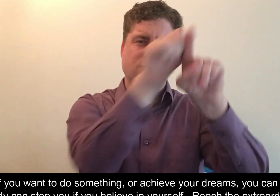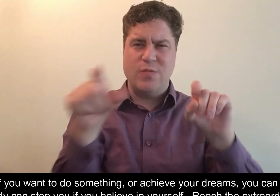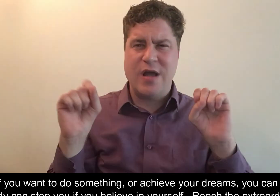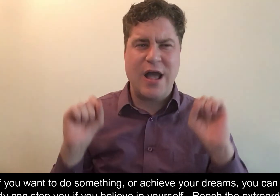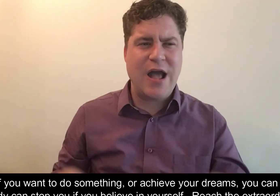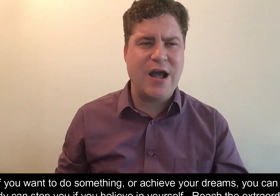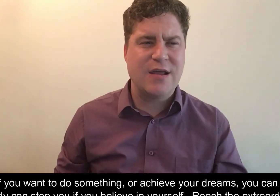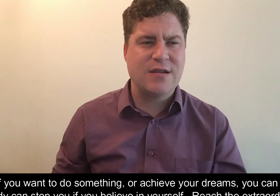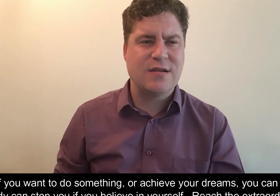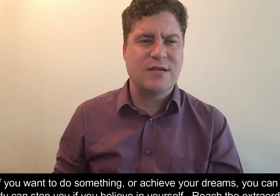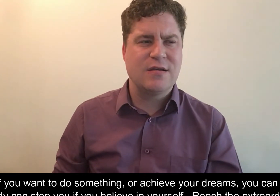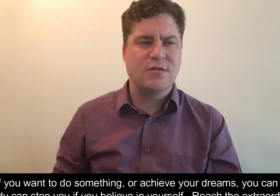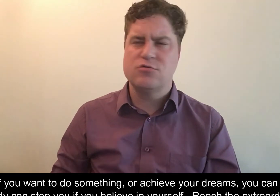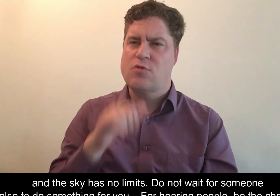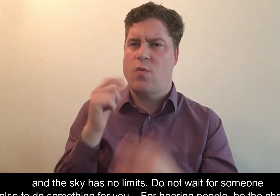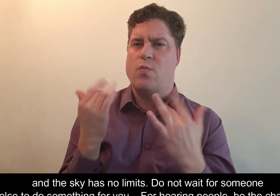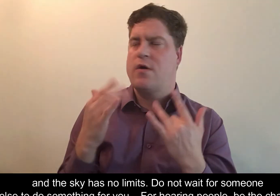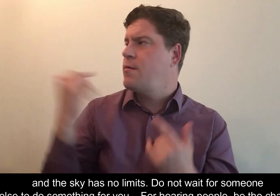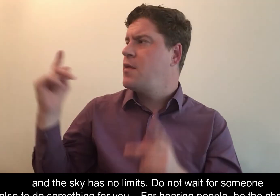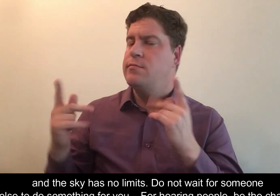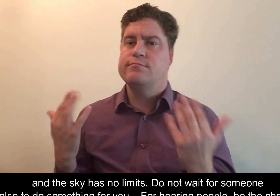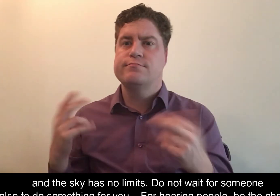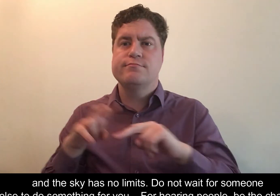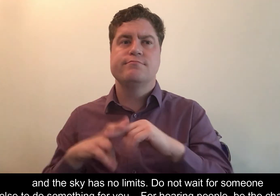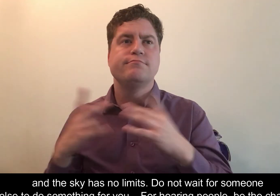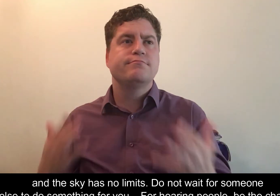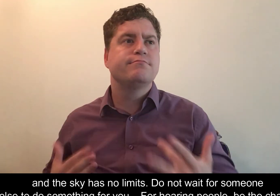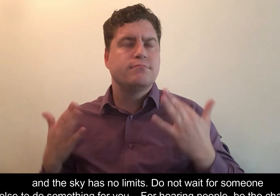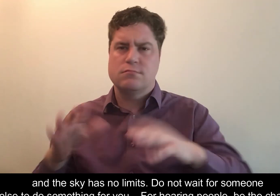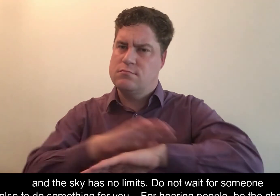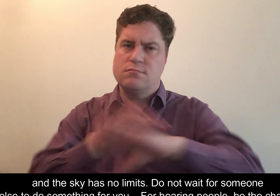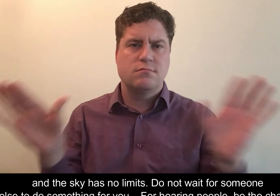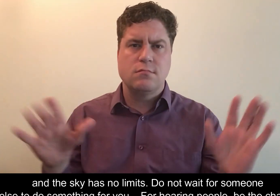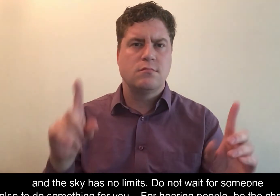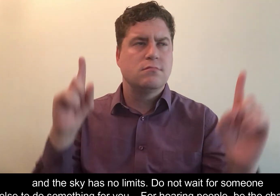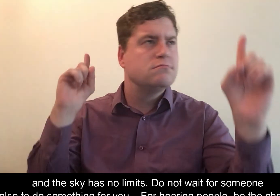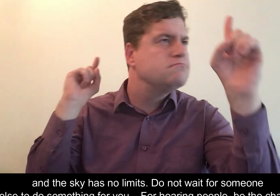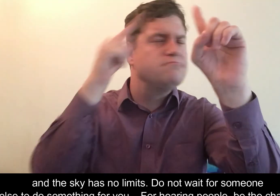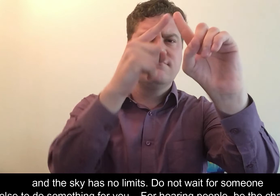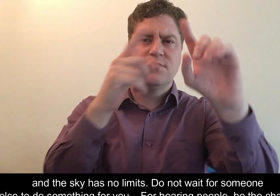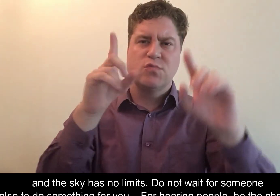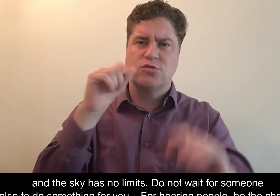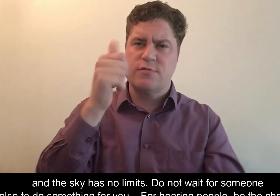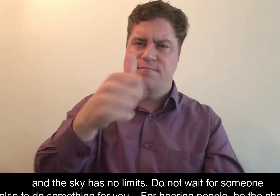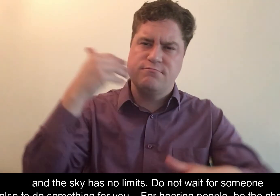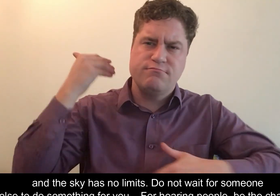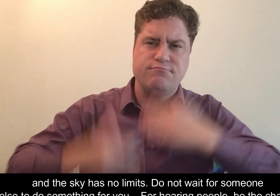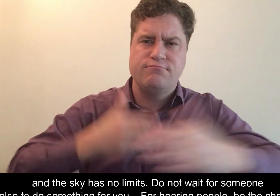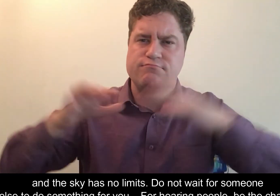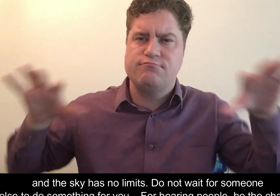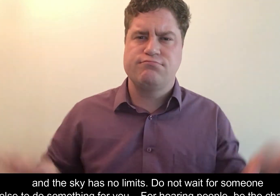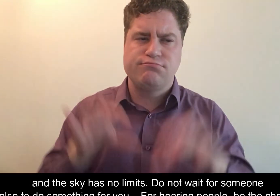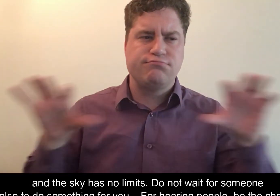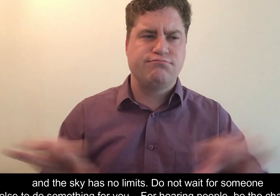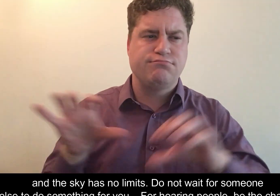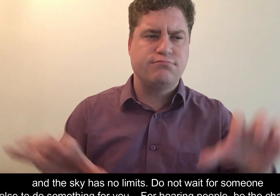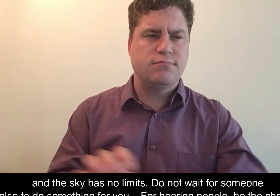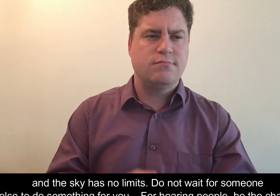You should have a goal to catch that extraordinary star. Don't wait and sit back for other people. Do it yourself.